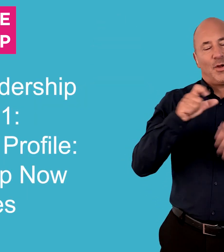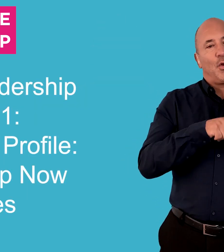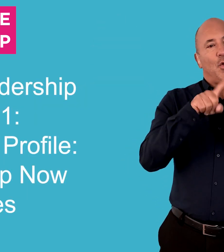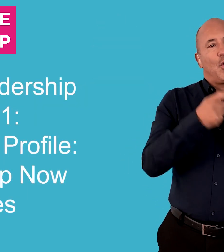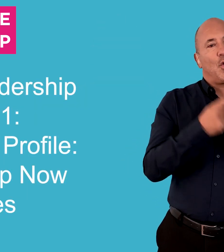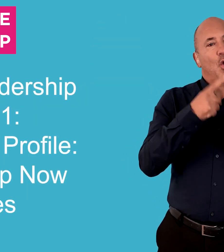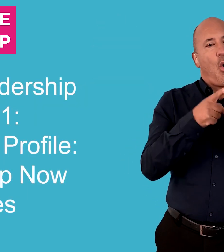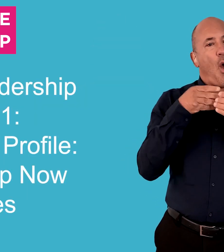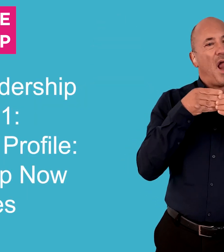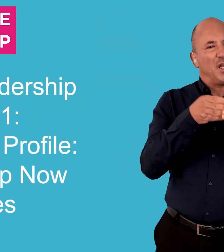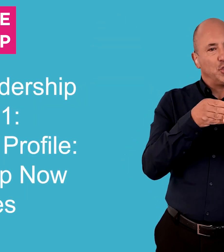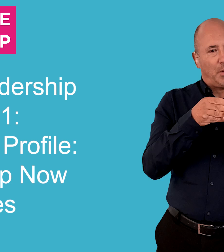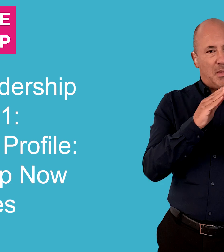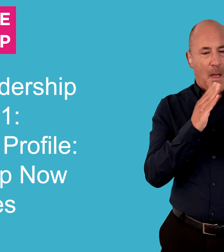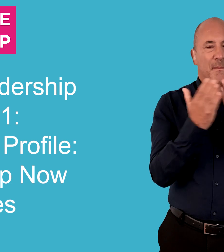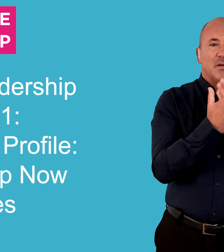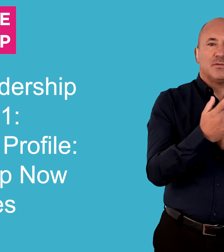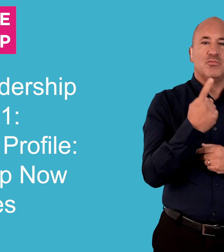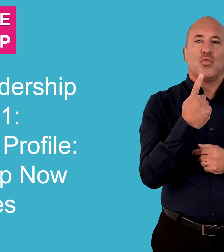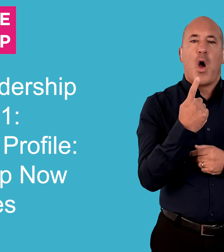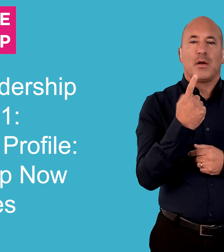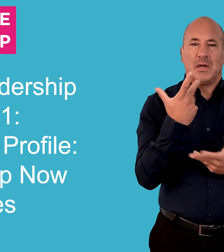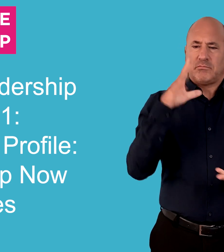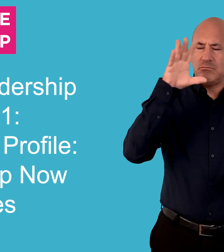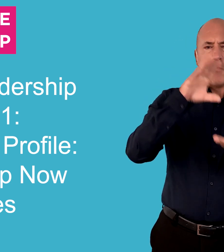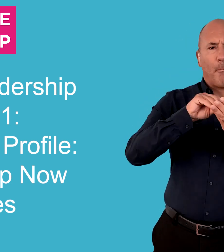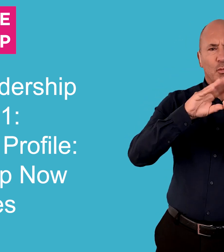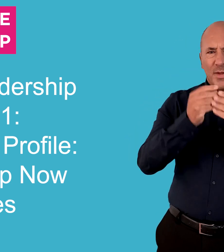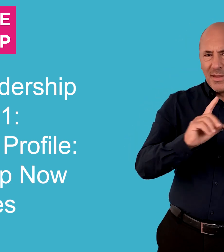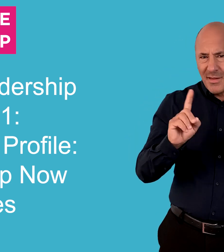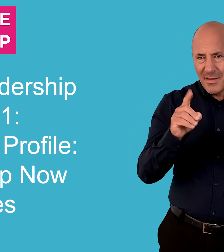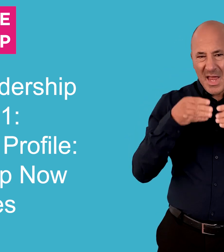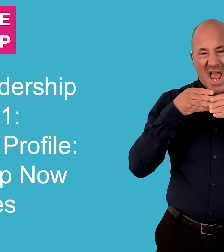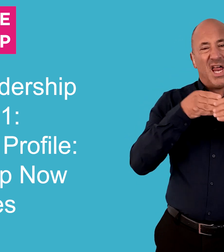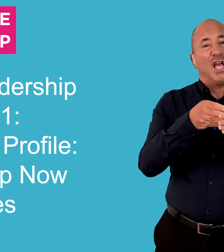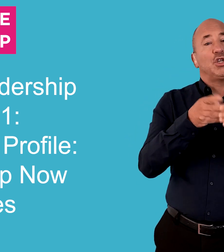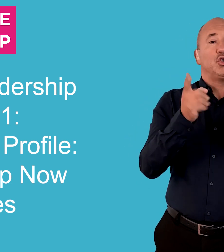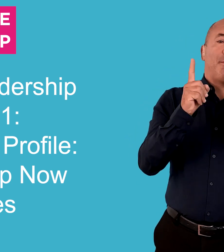CLAW Leadership Appendix 1, Summary Profile, Leadership Now Assemblies.